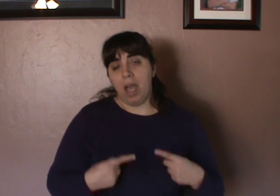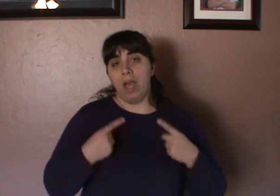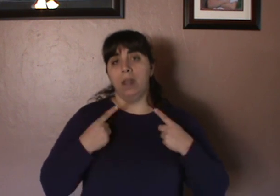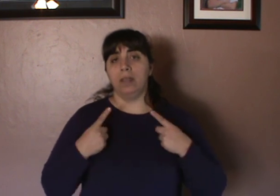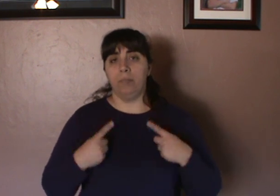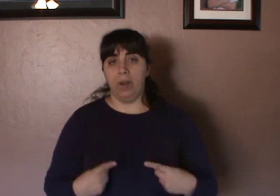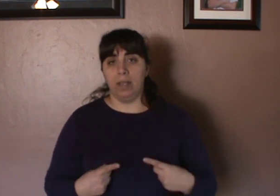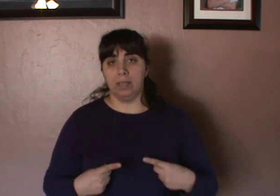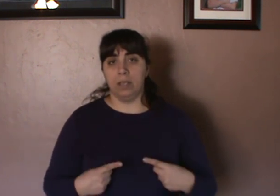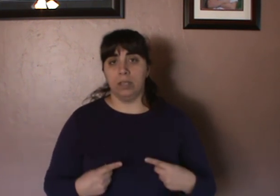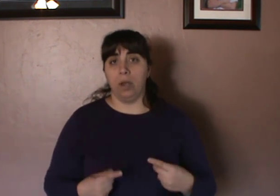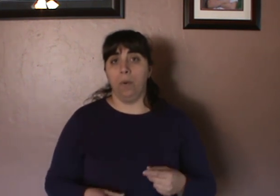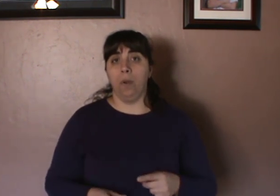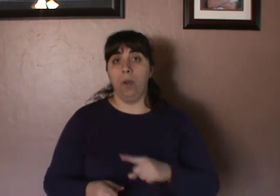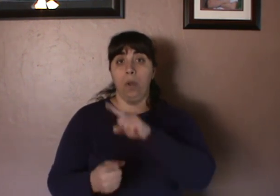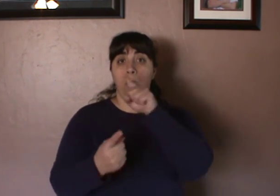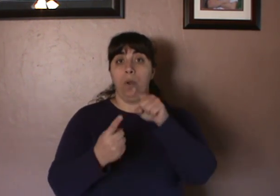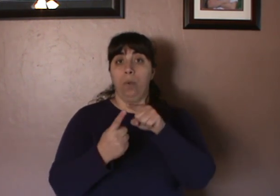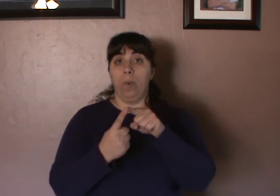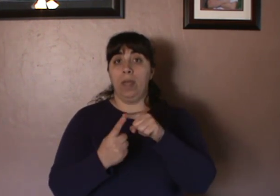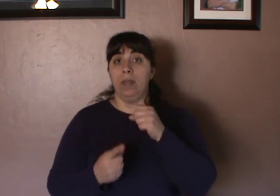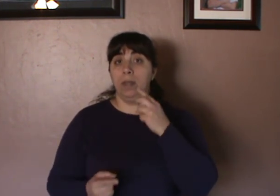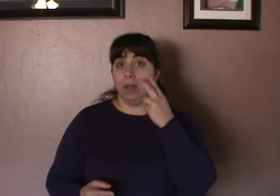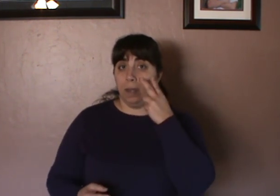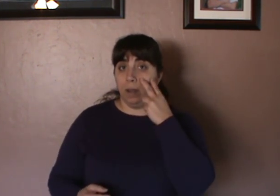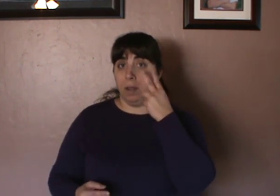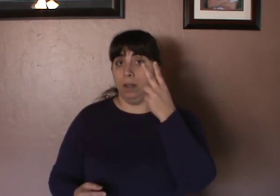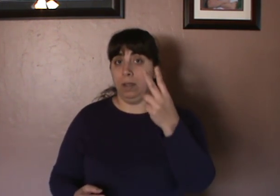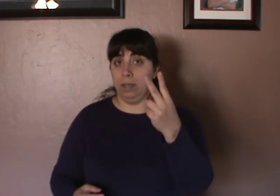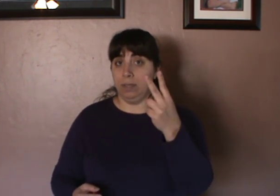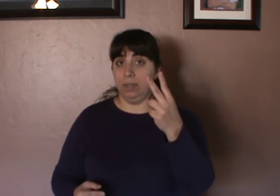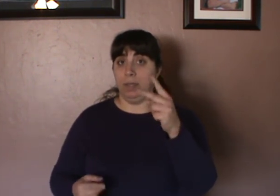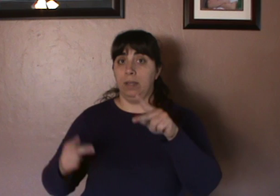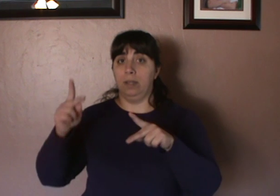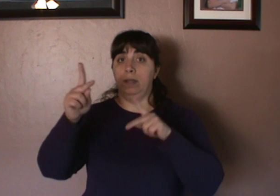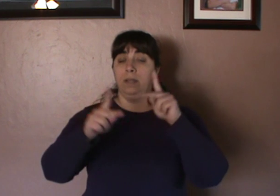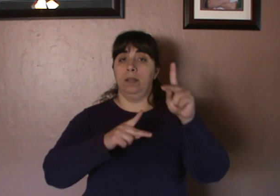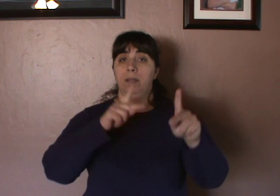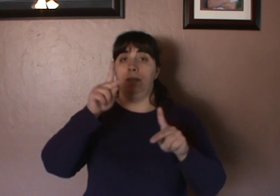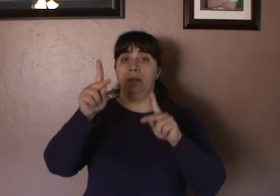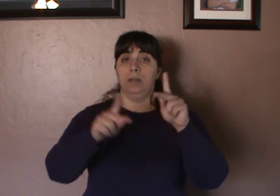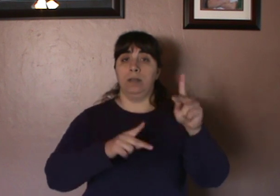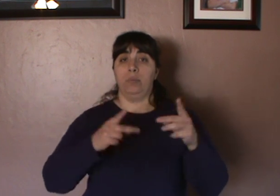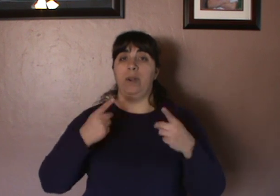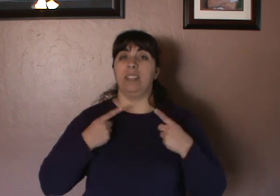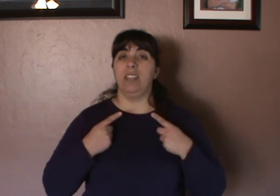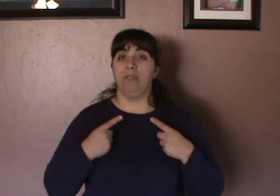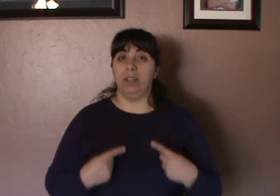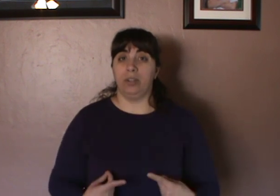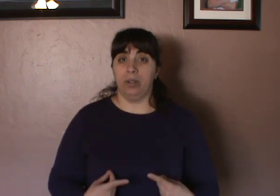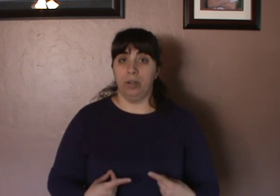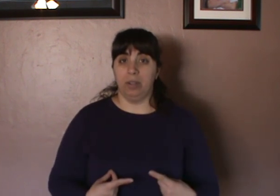sad, depressed. So when I see depressing creatures,